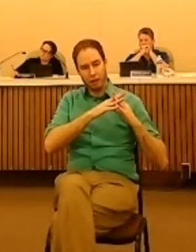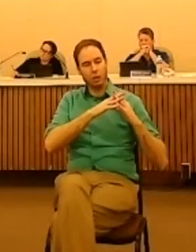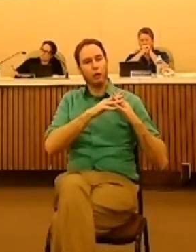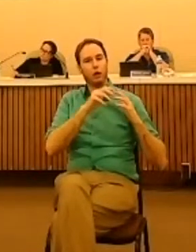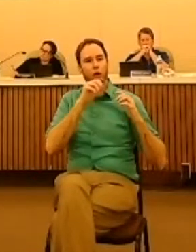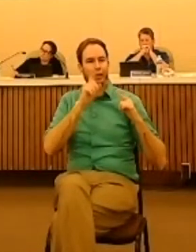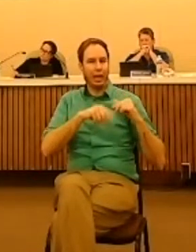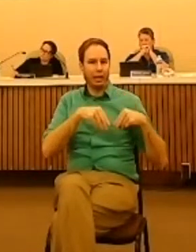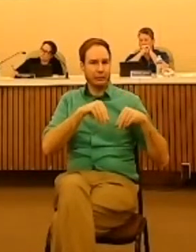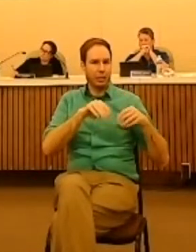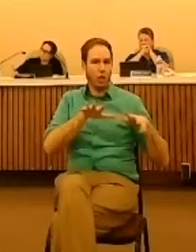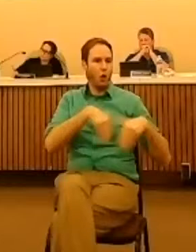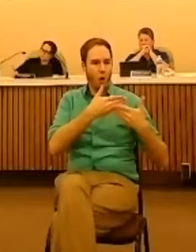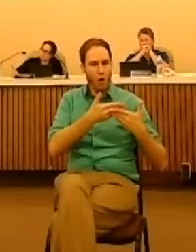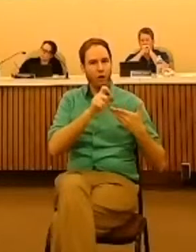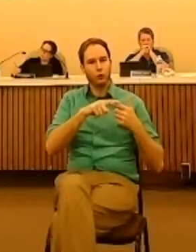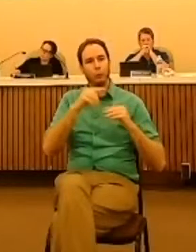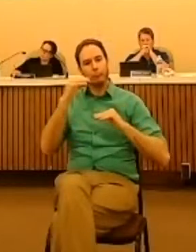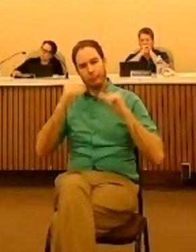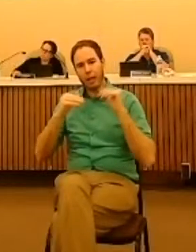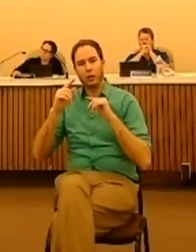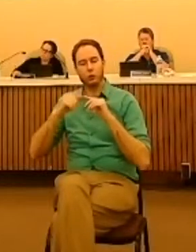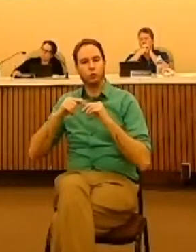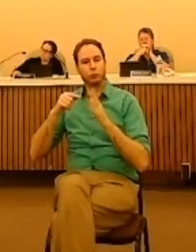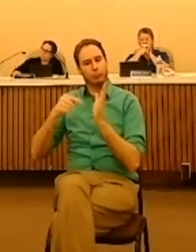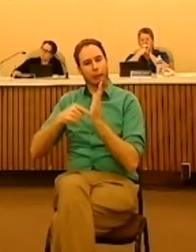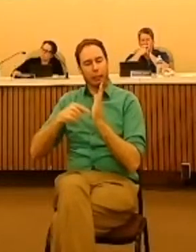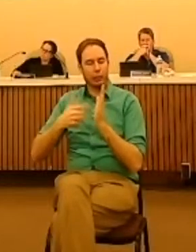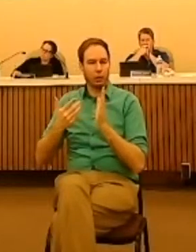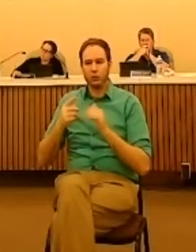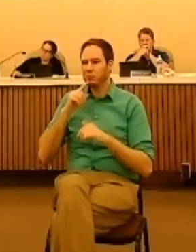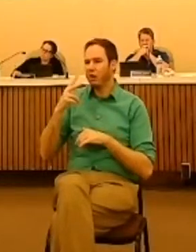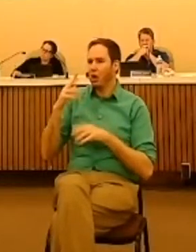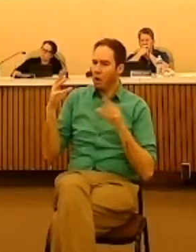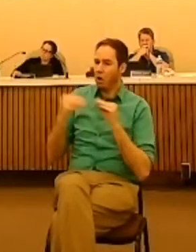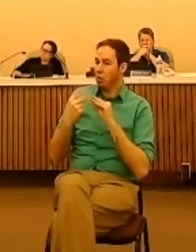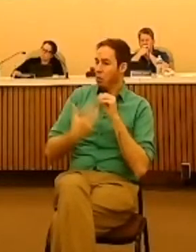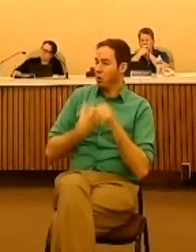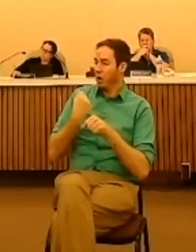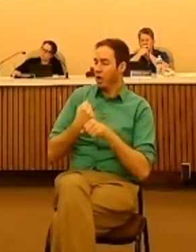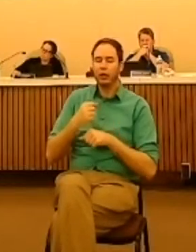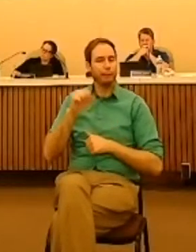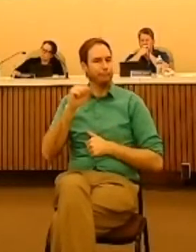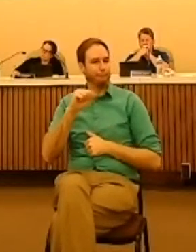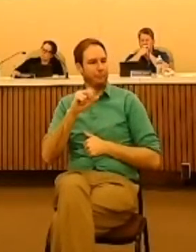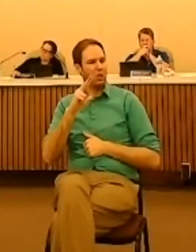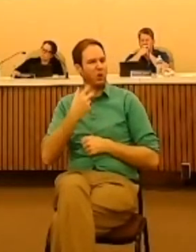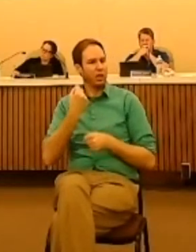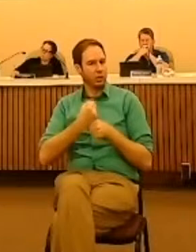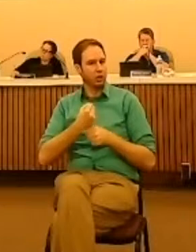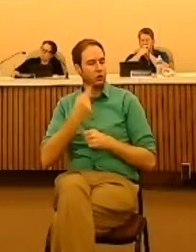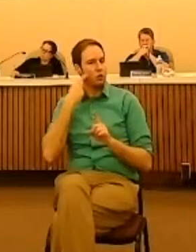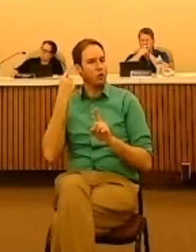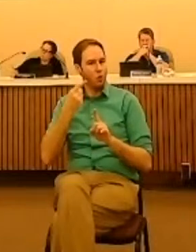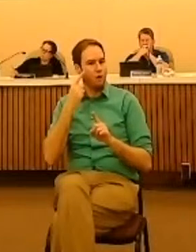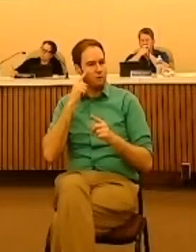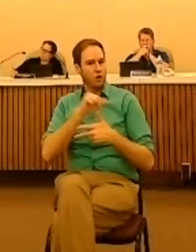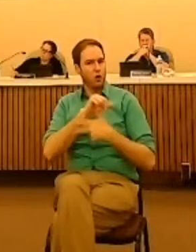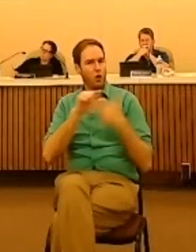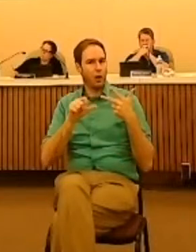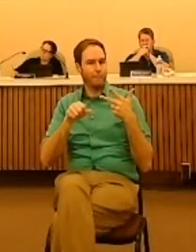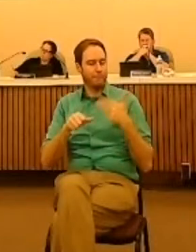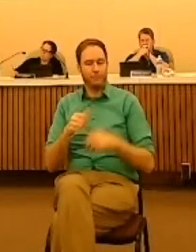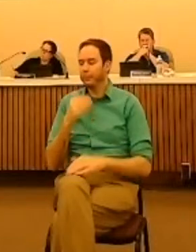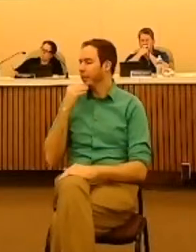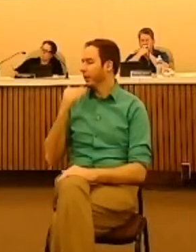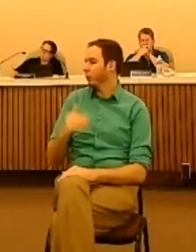any faster, but then you have the balance to build. Right. So 3 years start, ideal. That's, yep, correct. Okay, thank